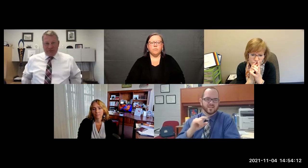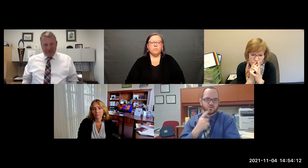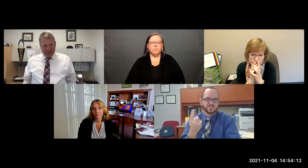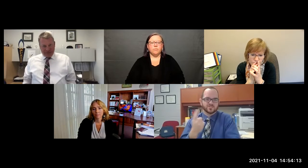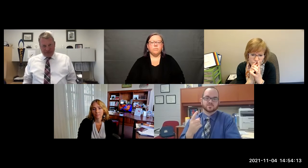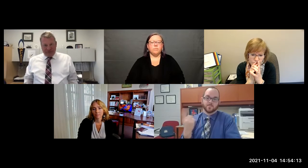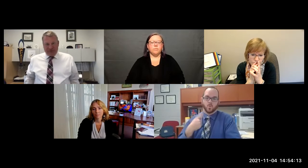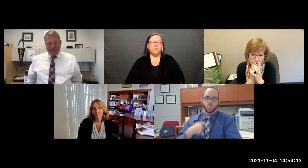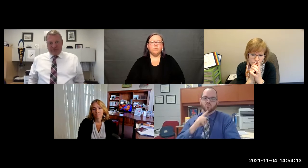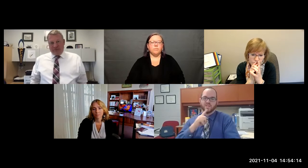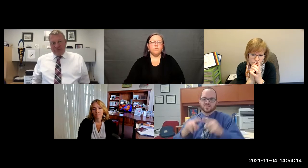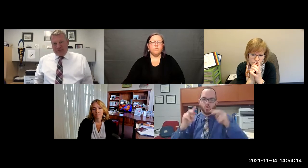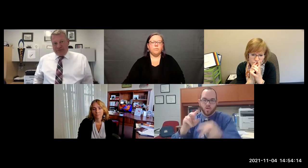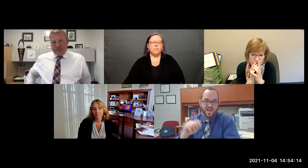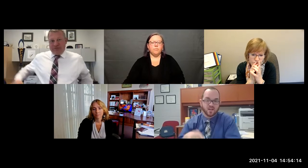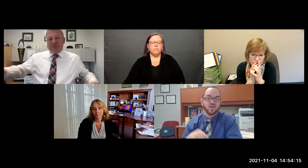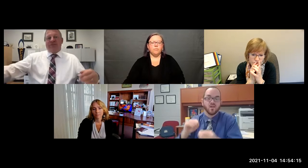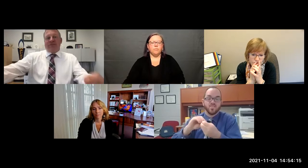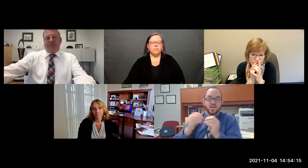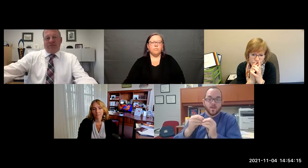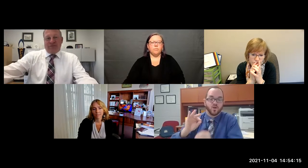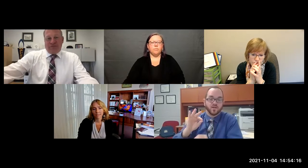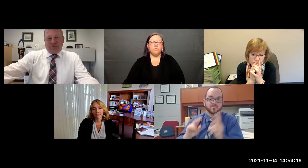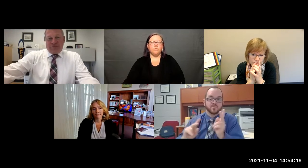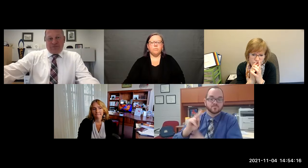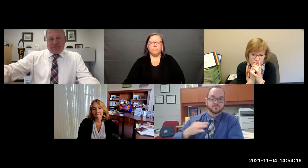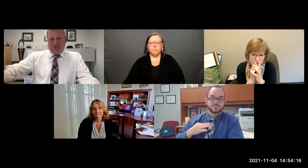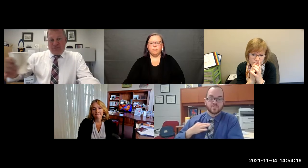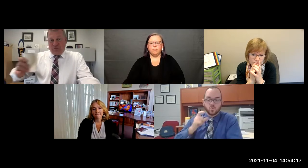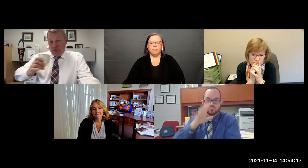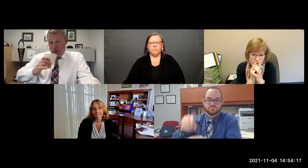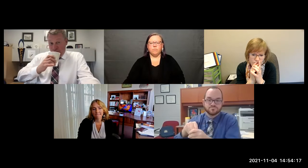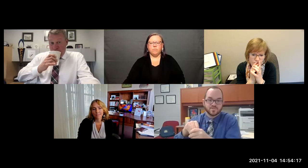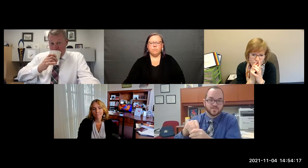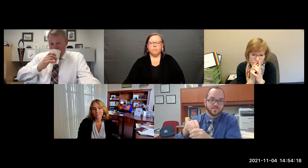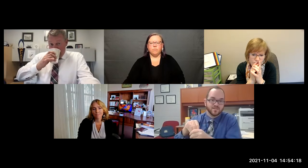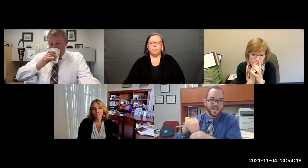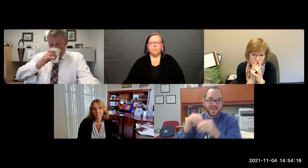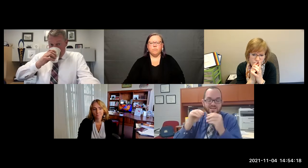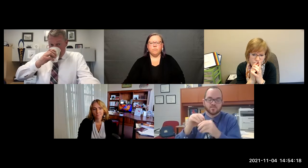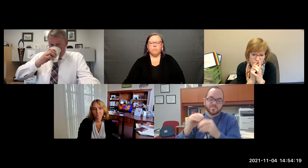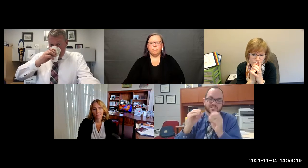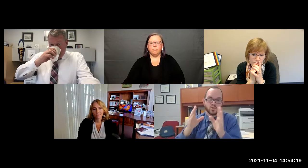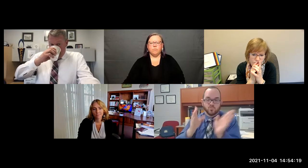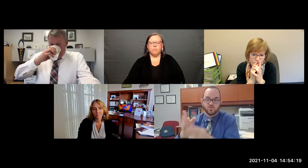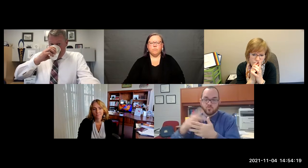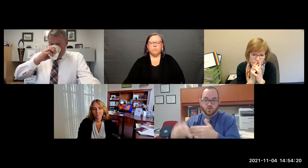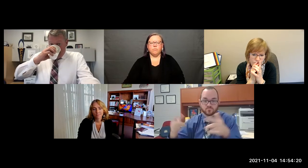other things. So that is something that we've really had to look at. And how do we get people to apply